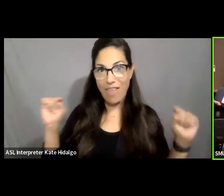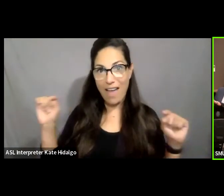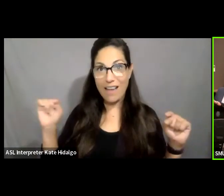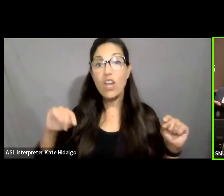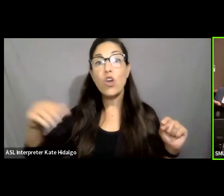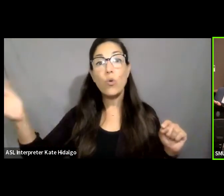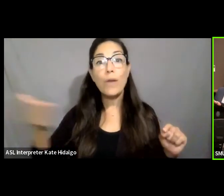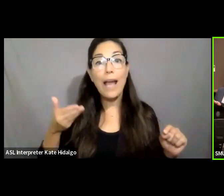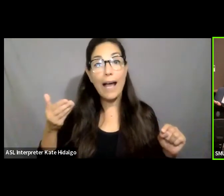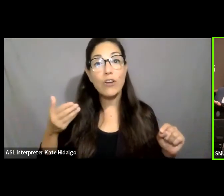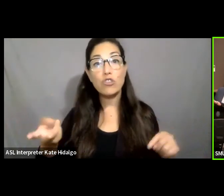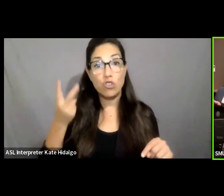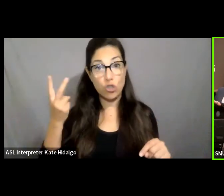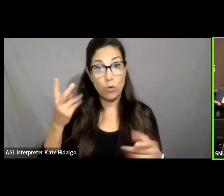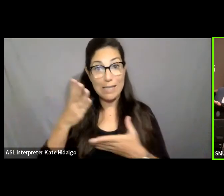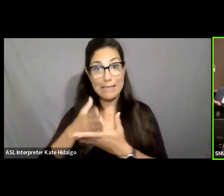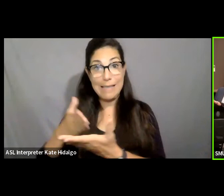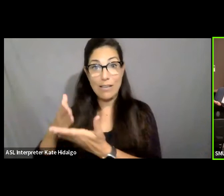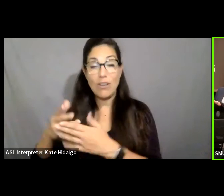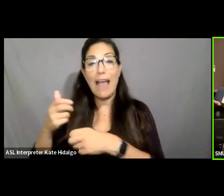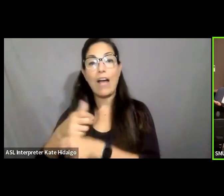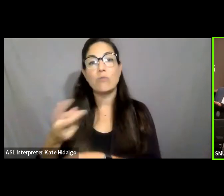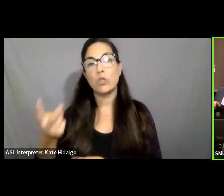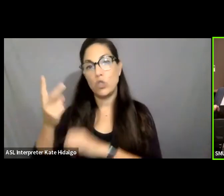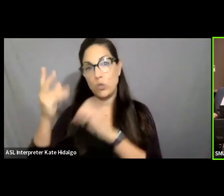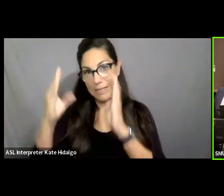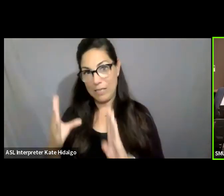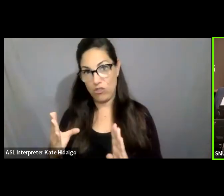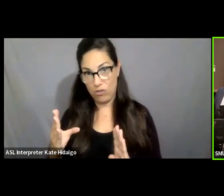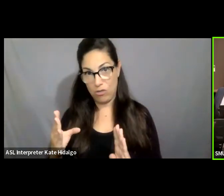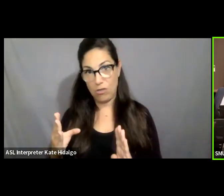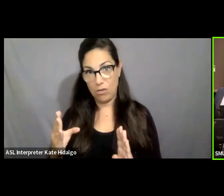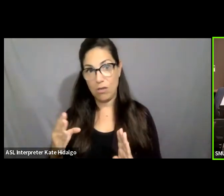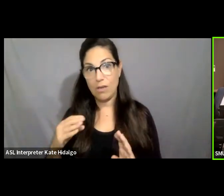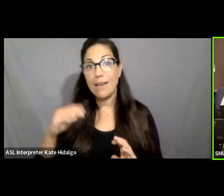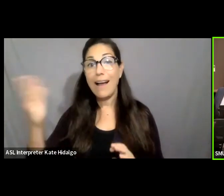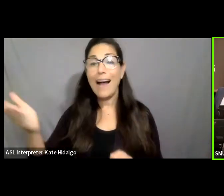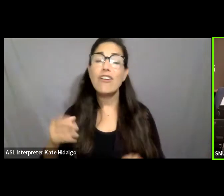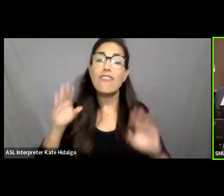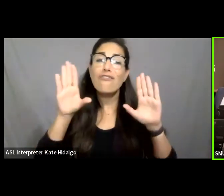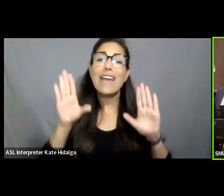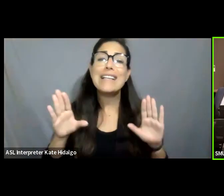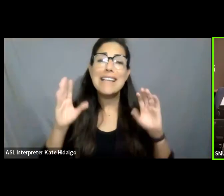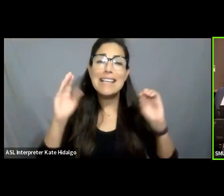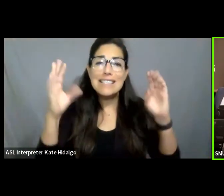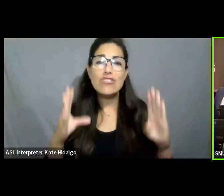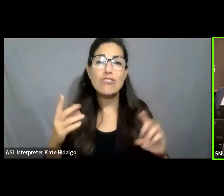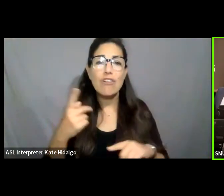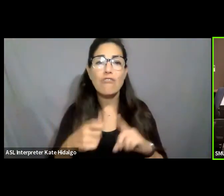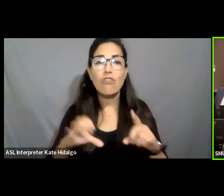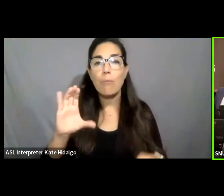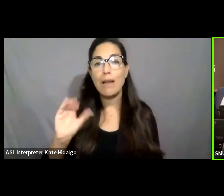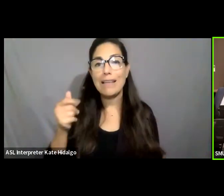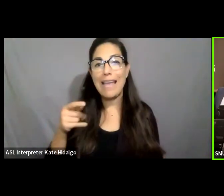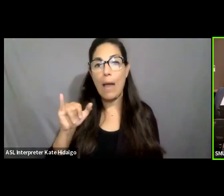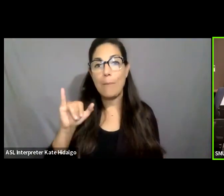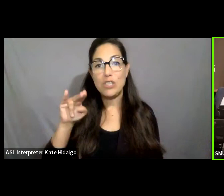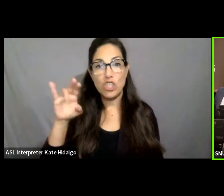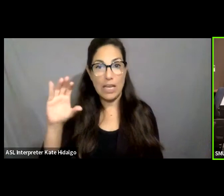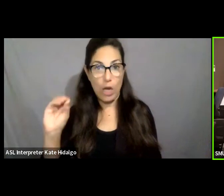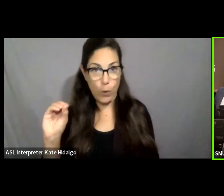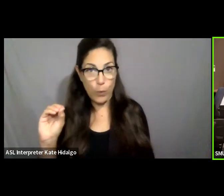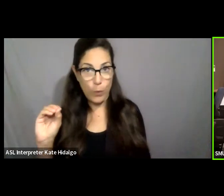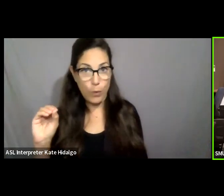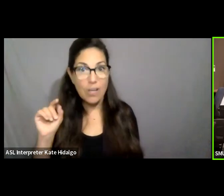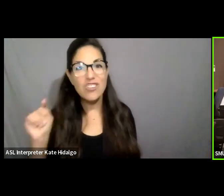hiring 2 sections of an Algebra 2 teacher. And we hired a fantastic teacher from Cappuccino, and she's